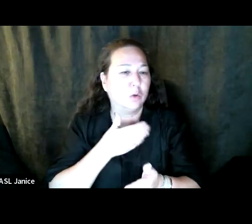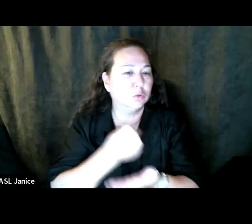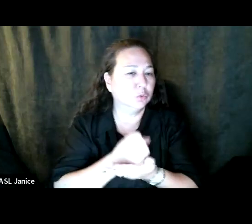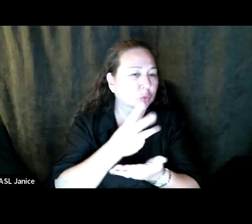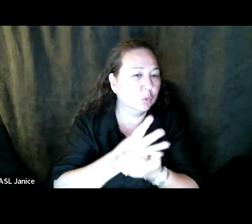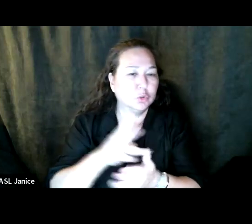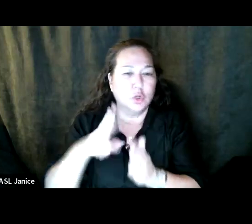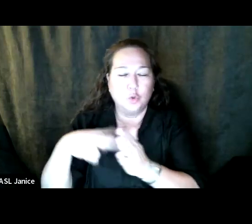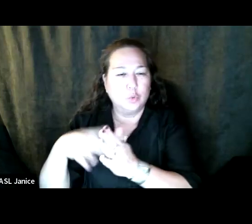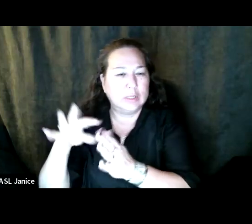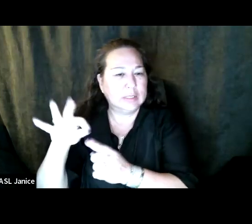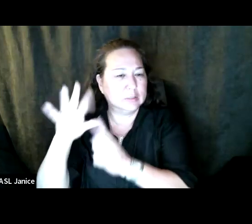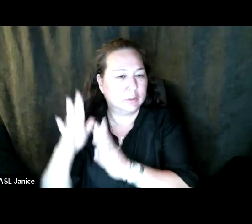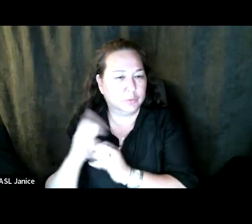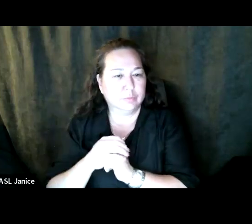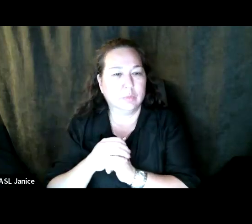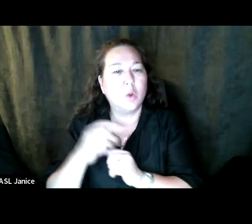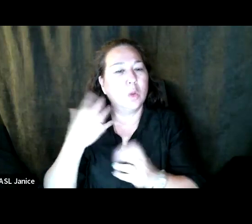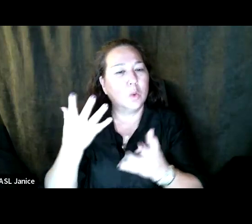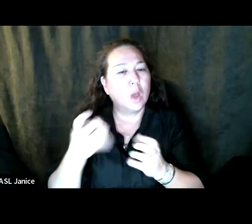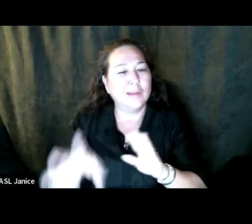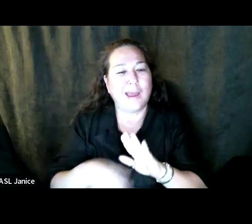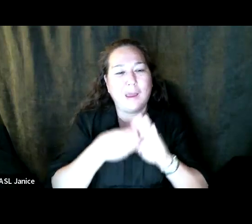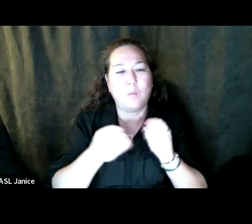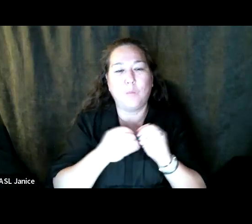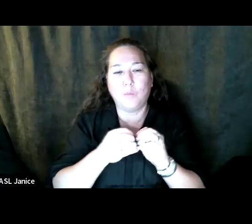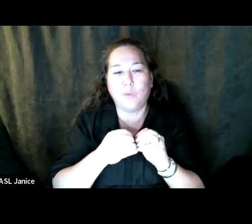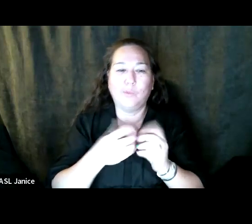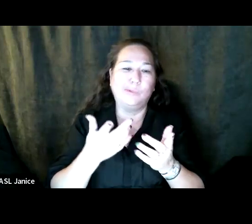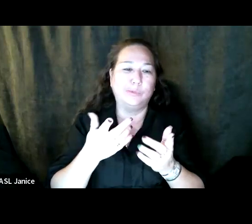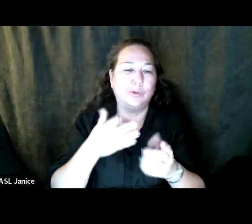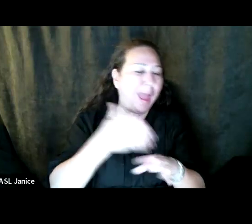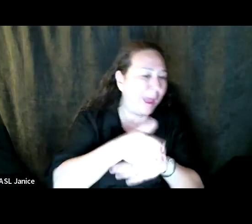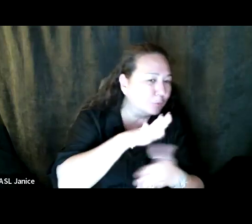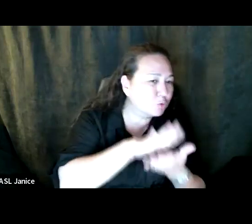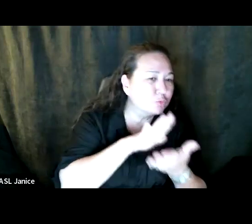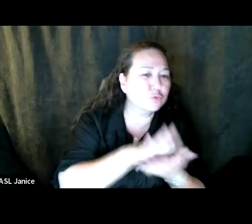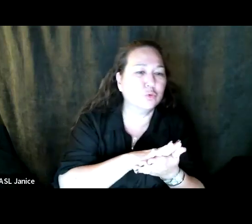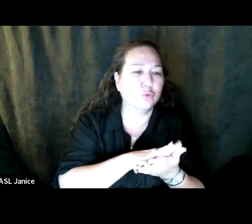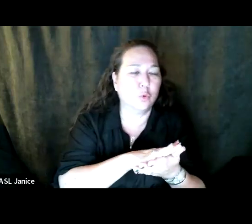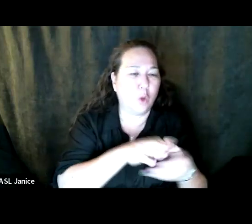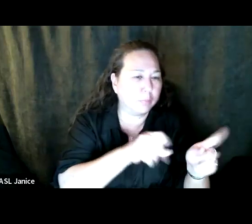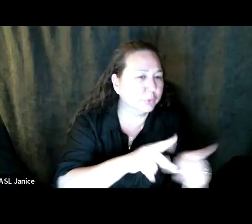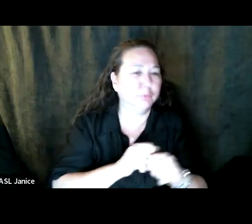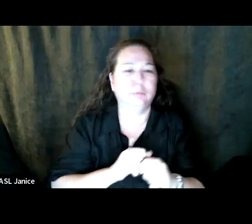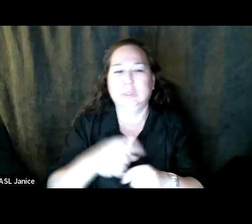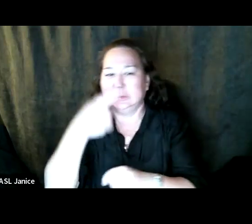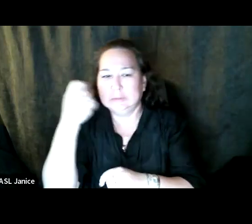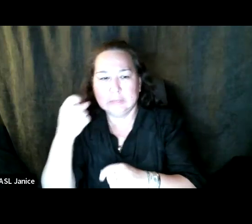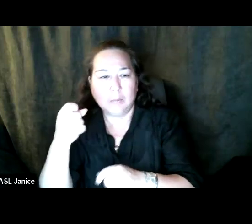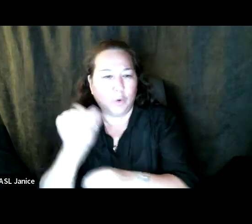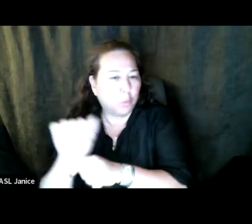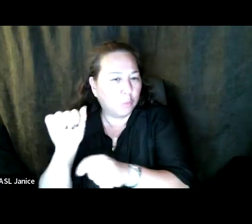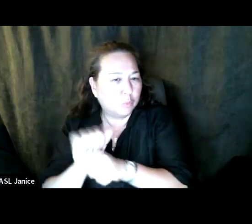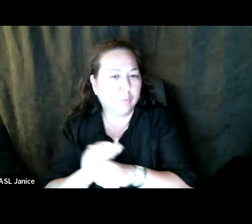and summer employment at MGP. And last, we are trying to